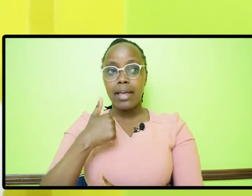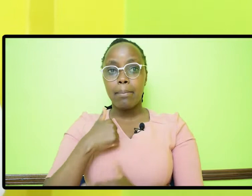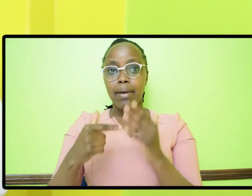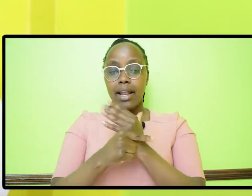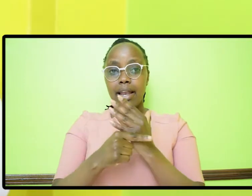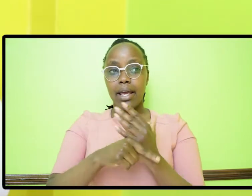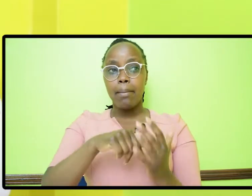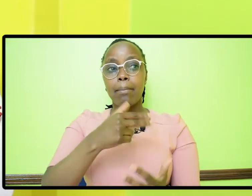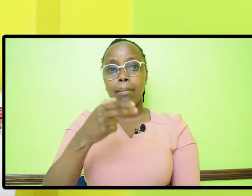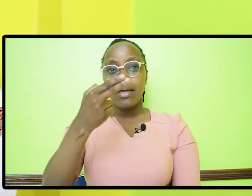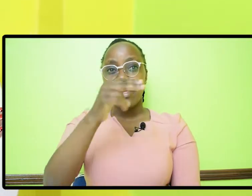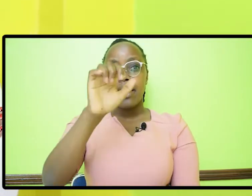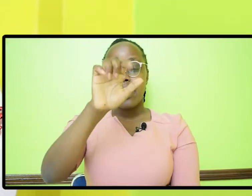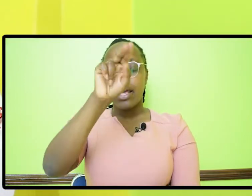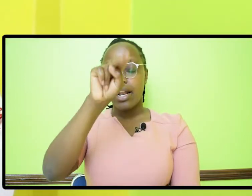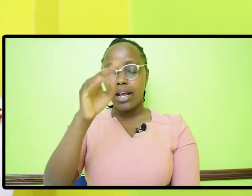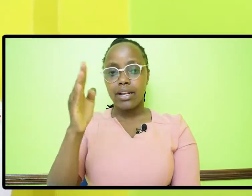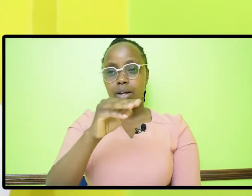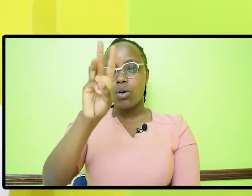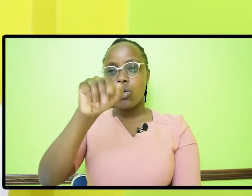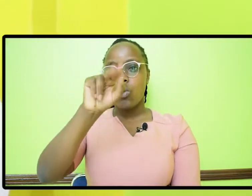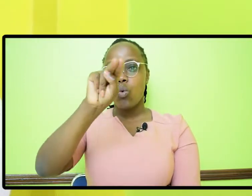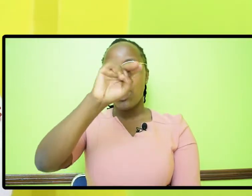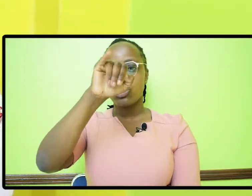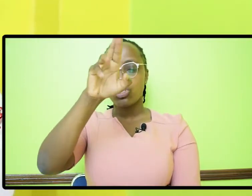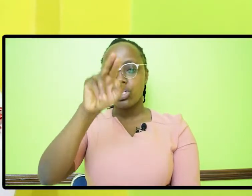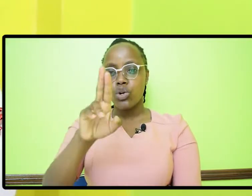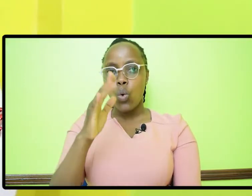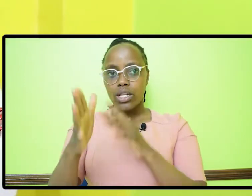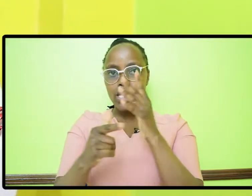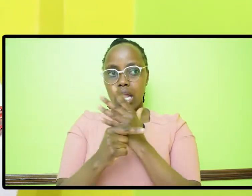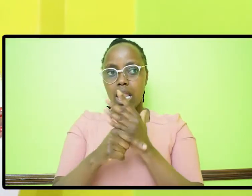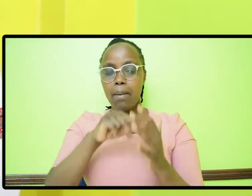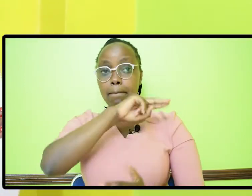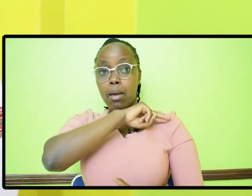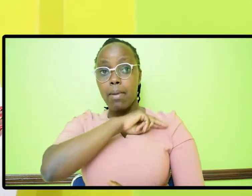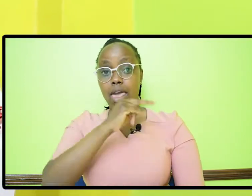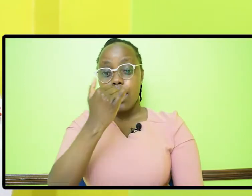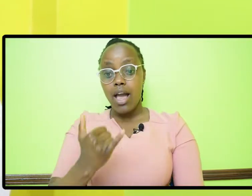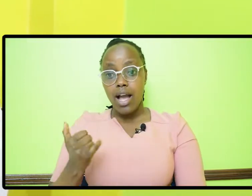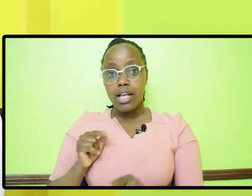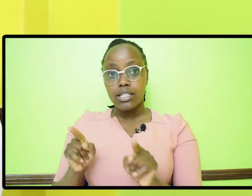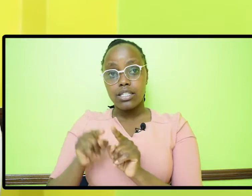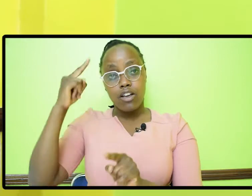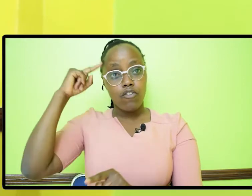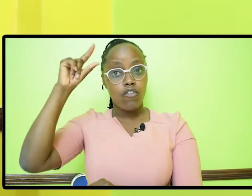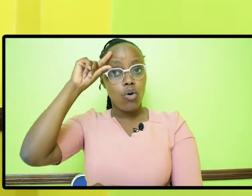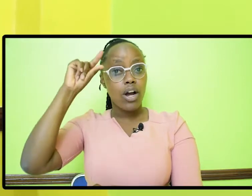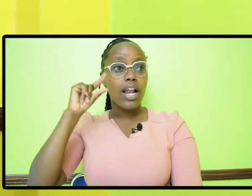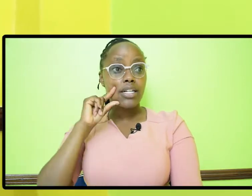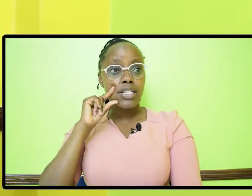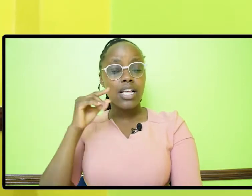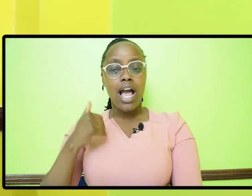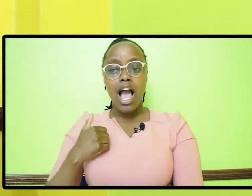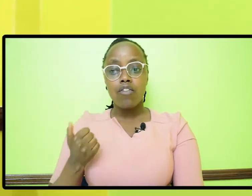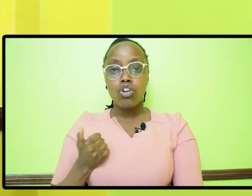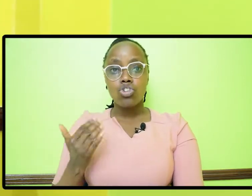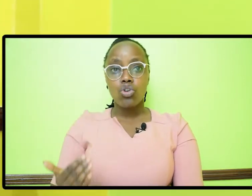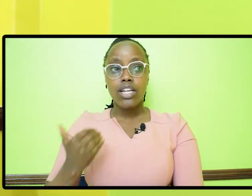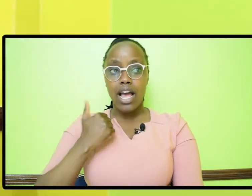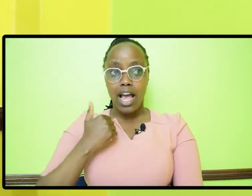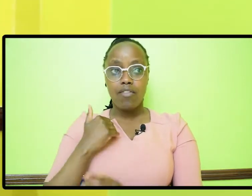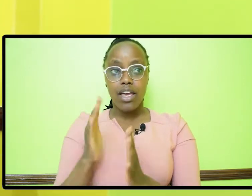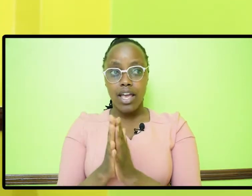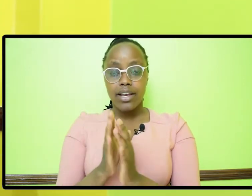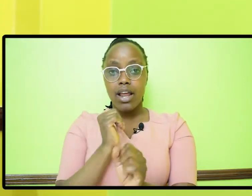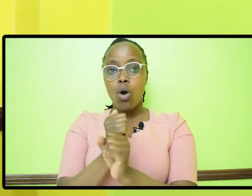me. My name is Hellen Wanjiru Kiregwe. I'm Gladys' younger sister. I have a